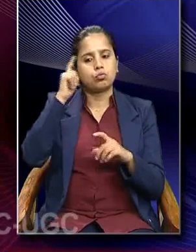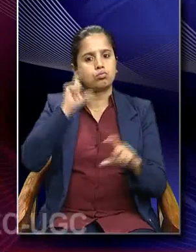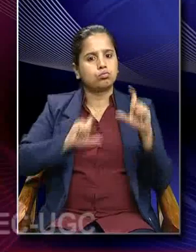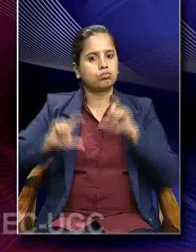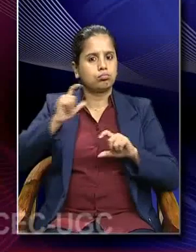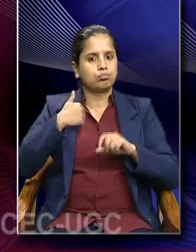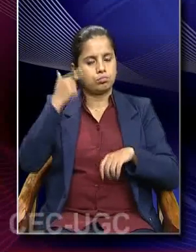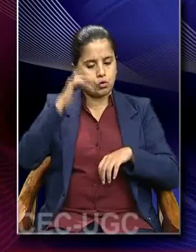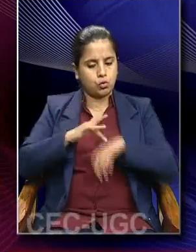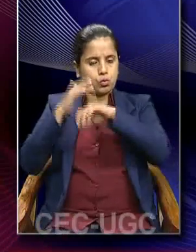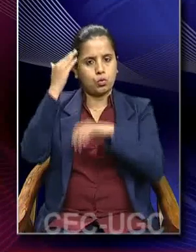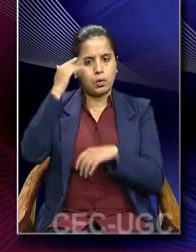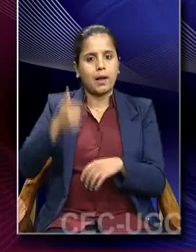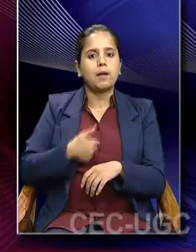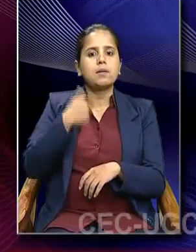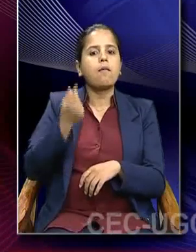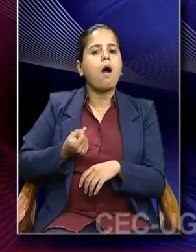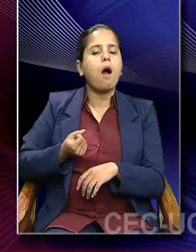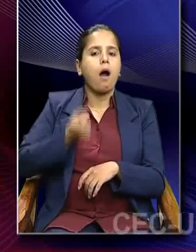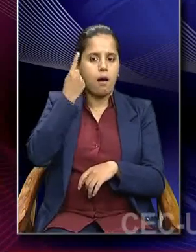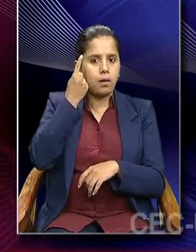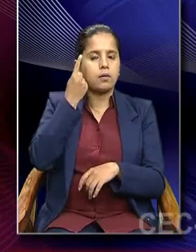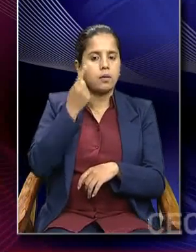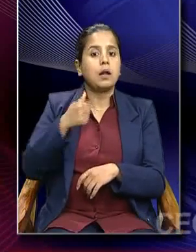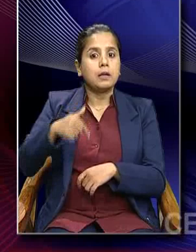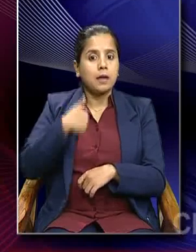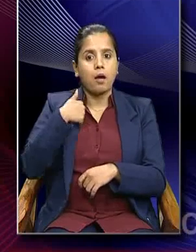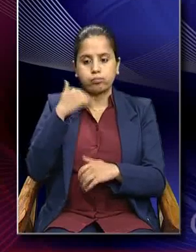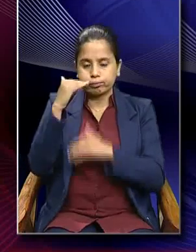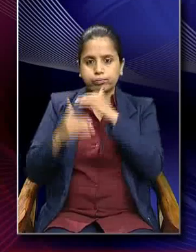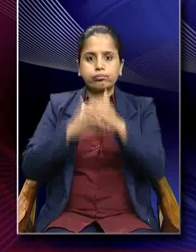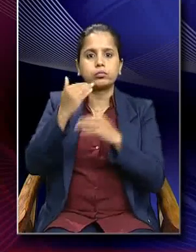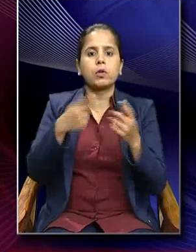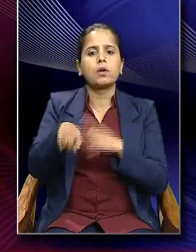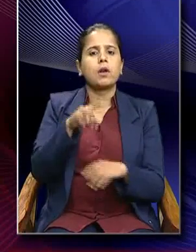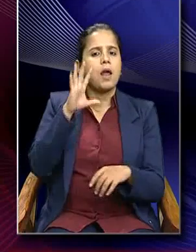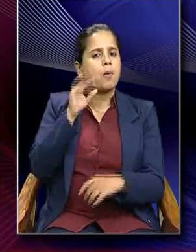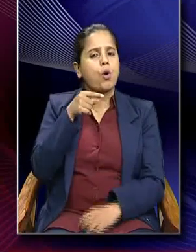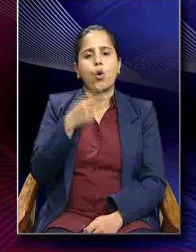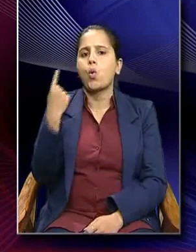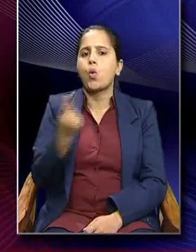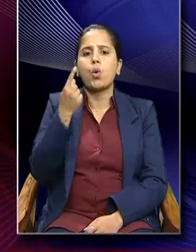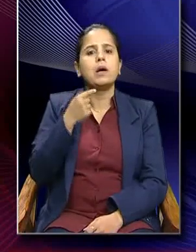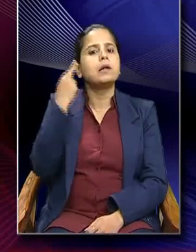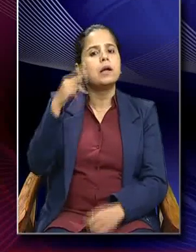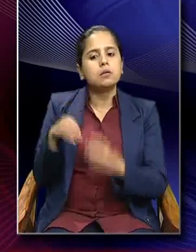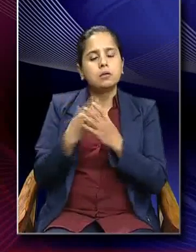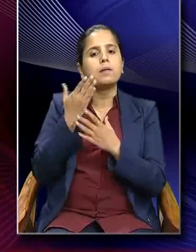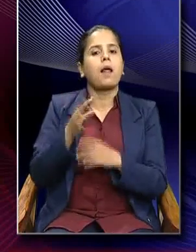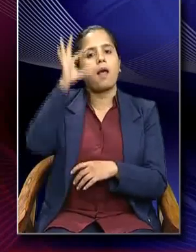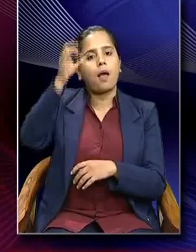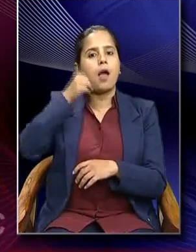is how that self-realization and self-enhancement is the key which originates from the Gandhian